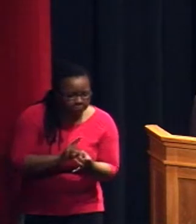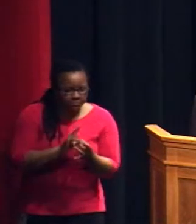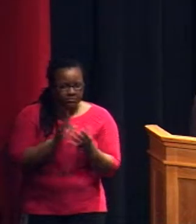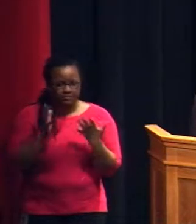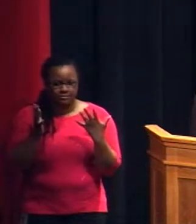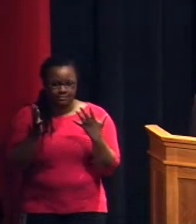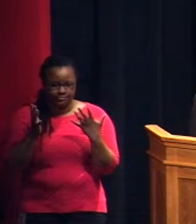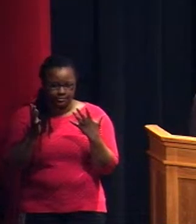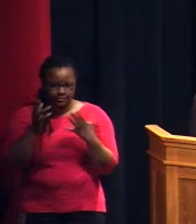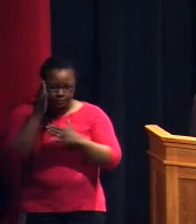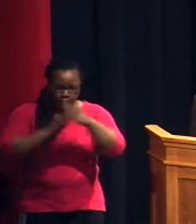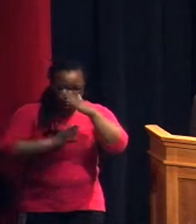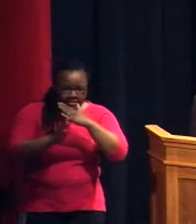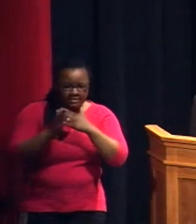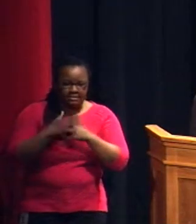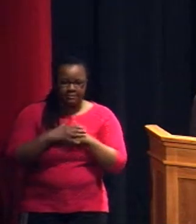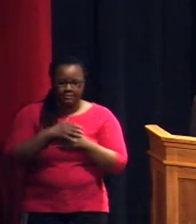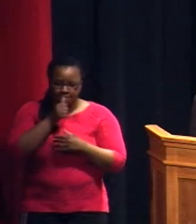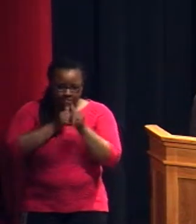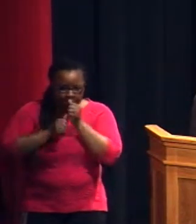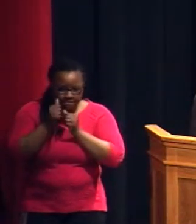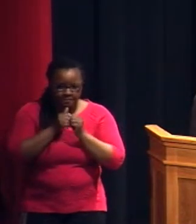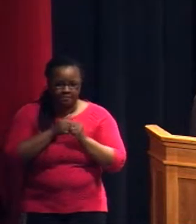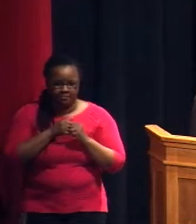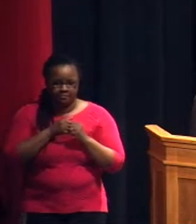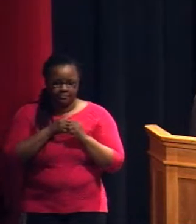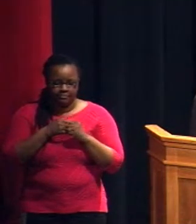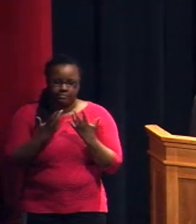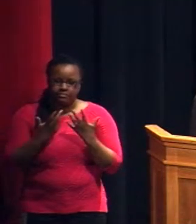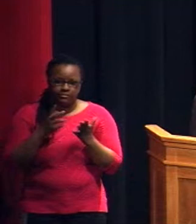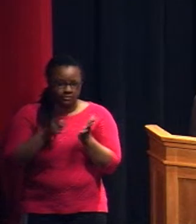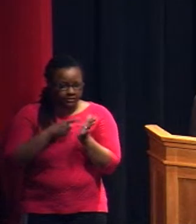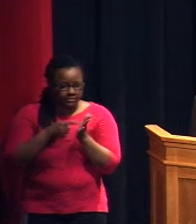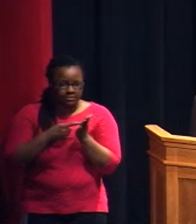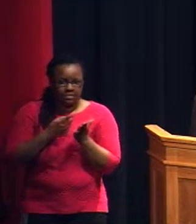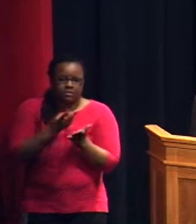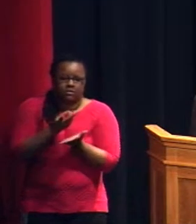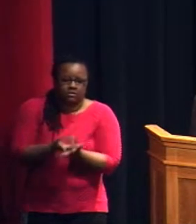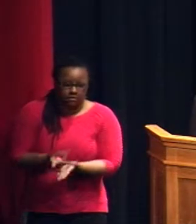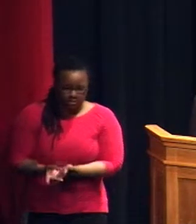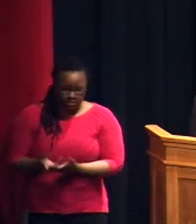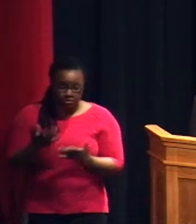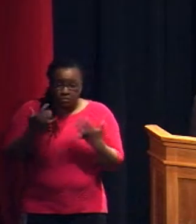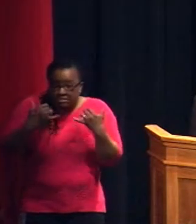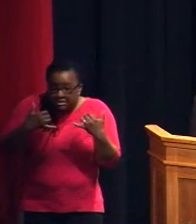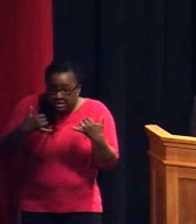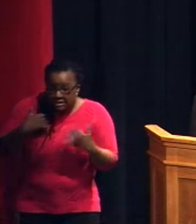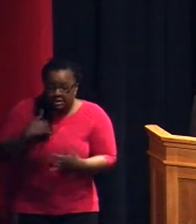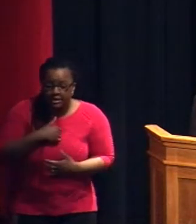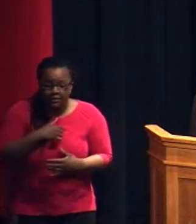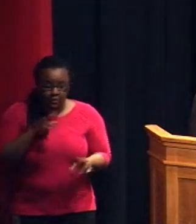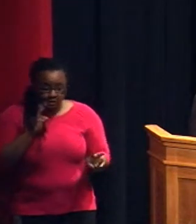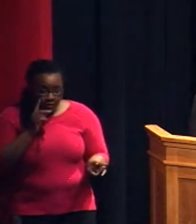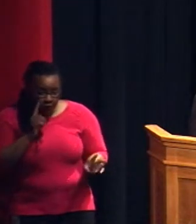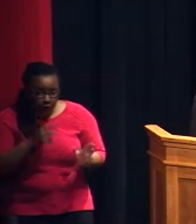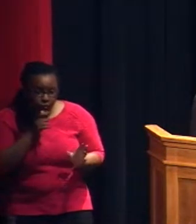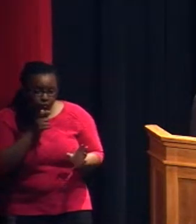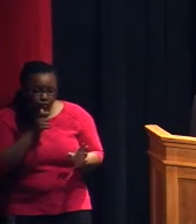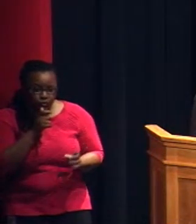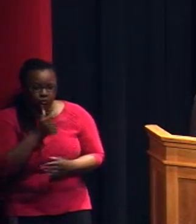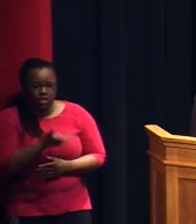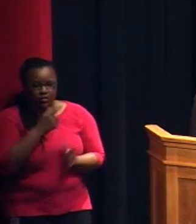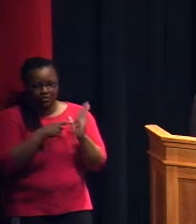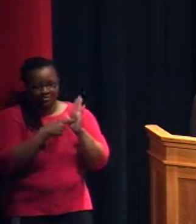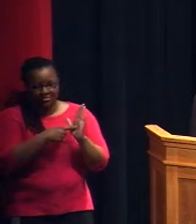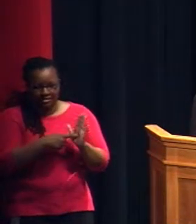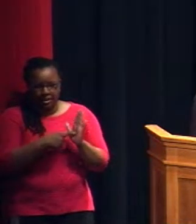in defeat. This day we look to and recognize three such examples of African American students who have exemplified